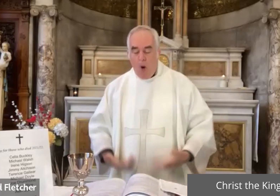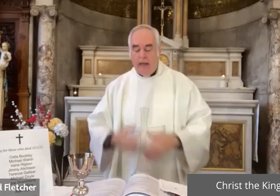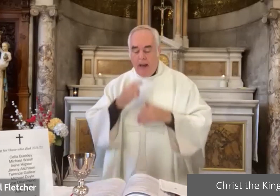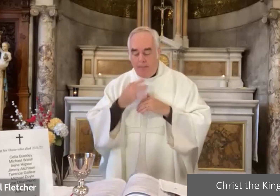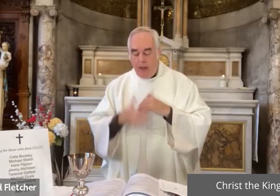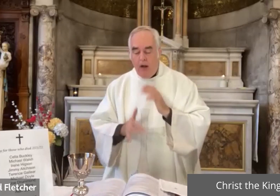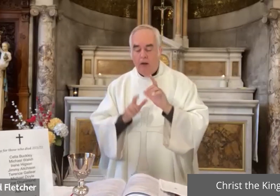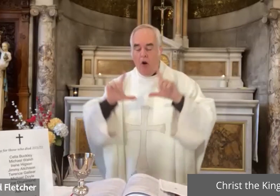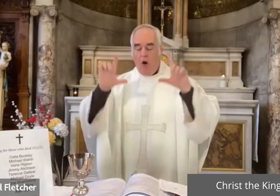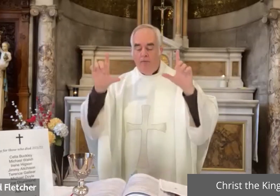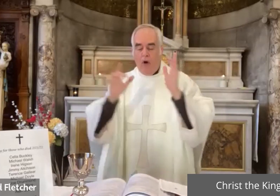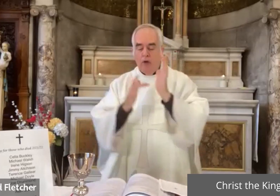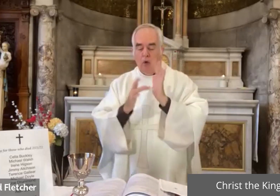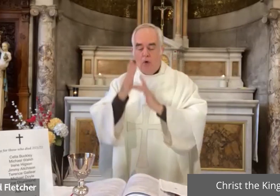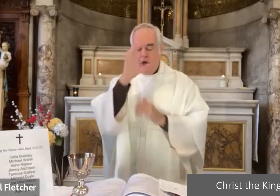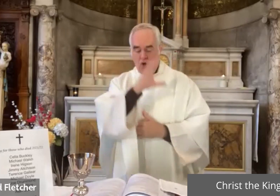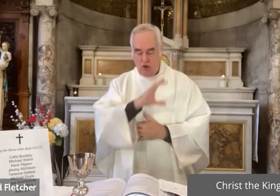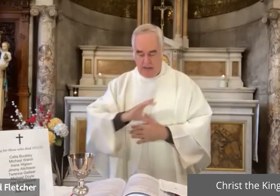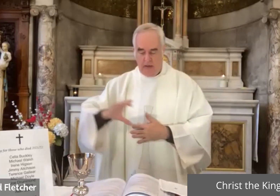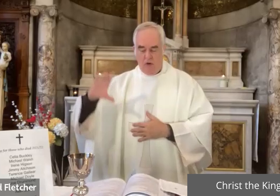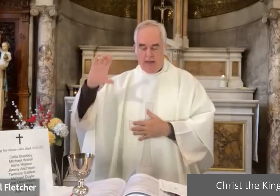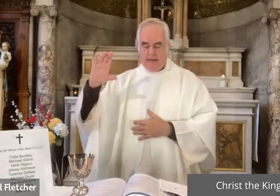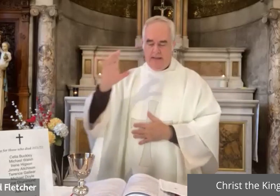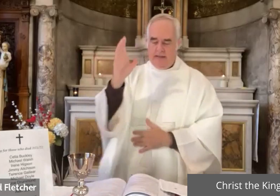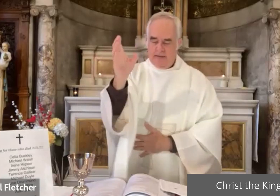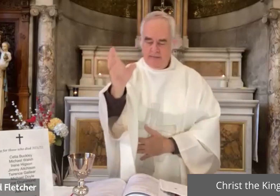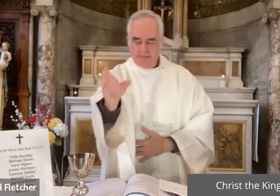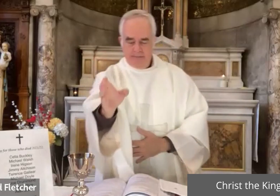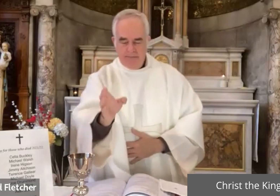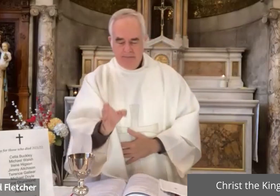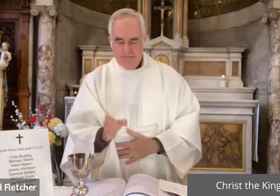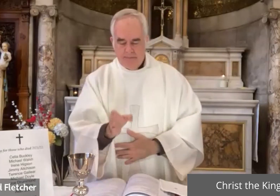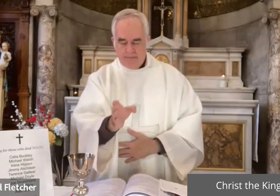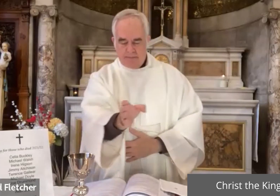the body and blood of our Lord Jesus Christ.